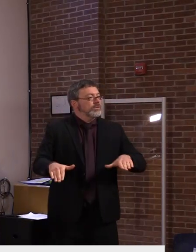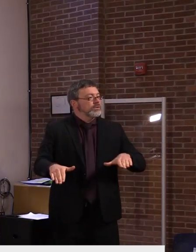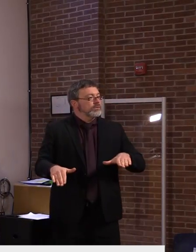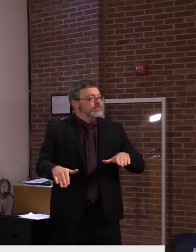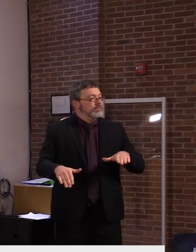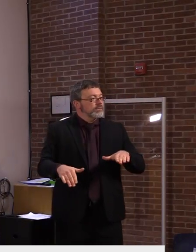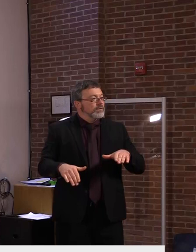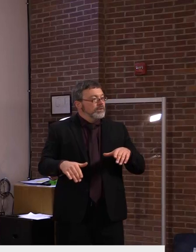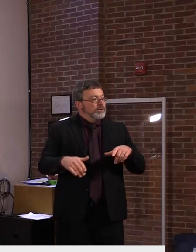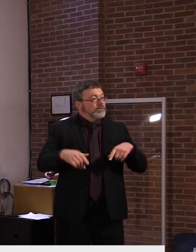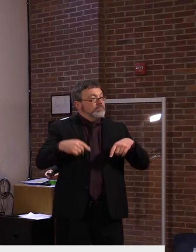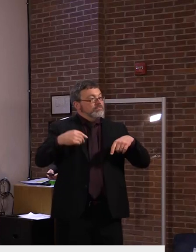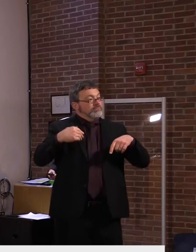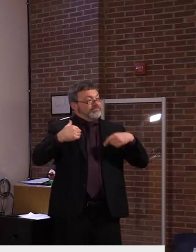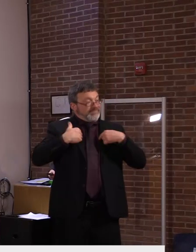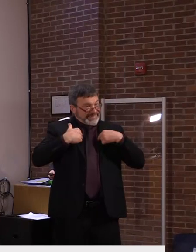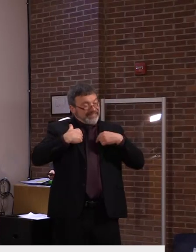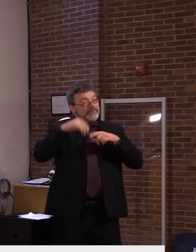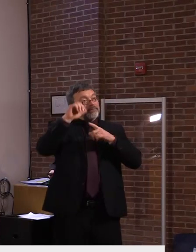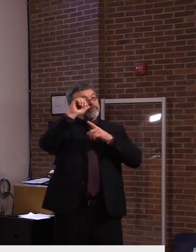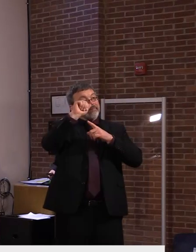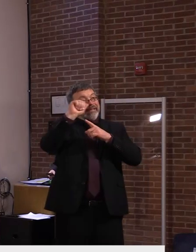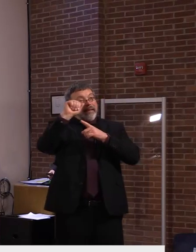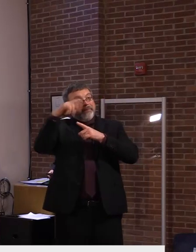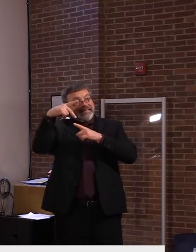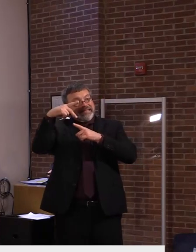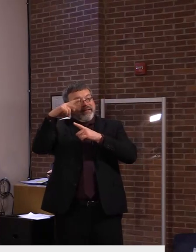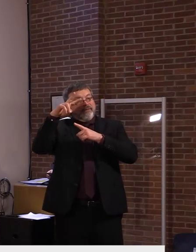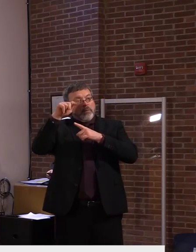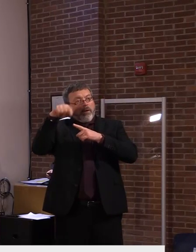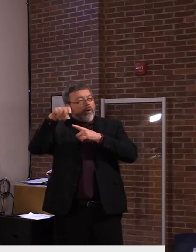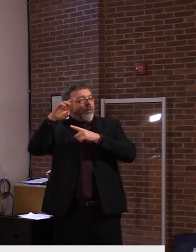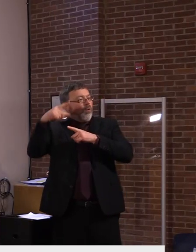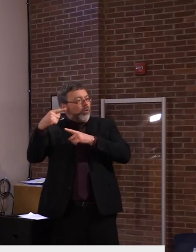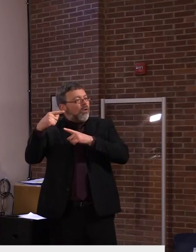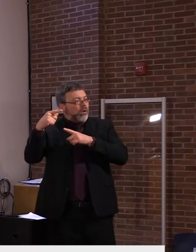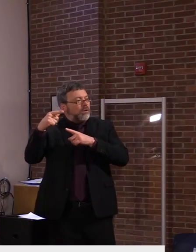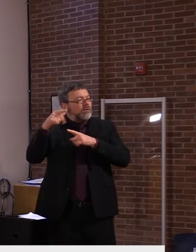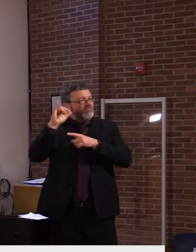aapvermont.org. To make a vaccine appointment, visit